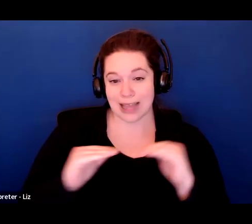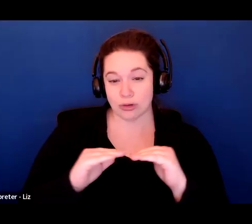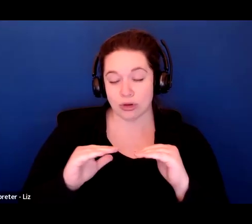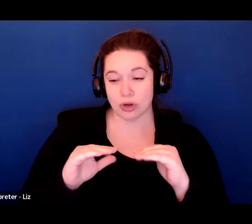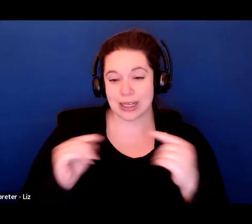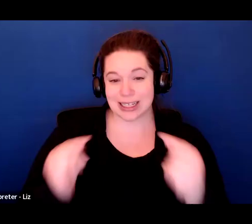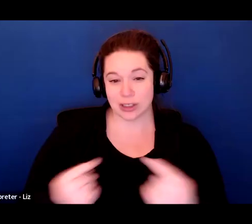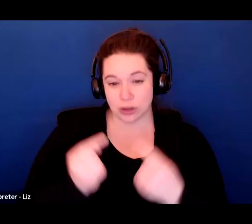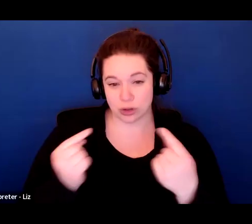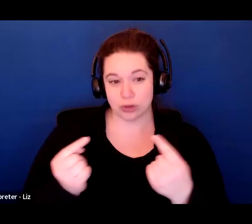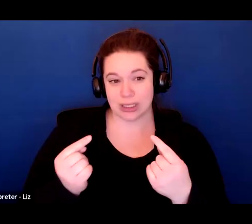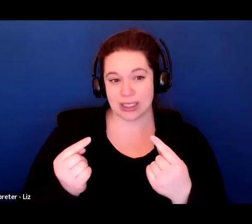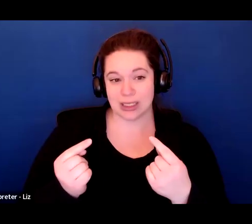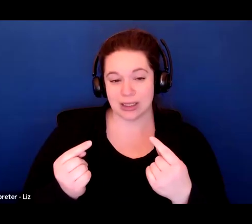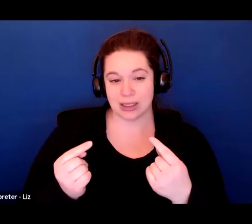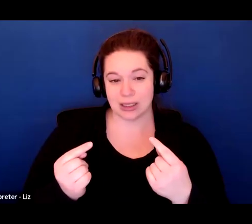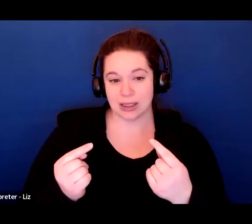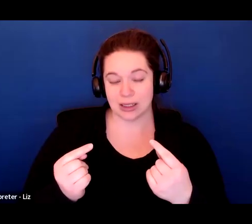if you have a lower level injury,